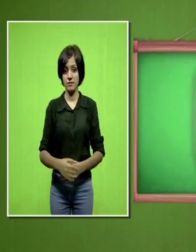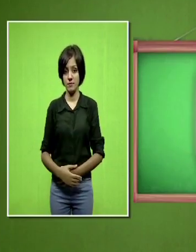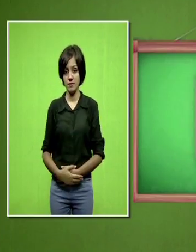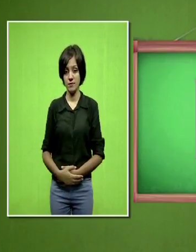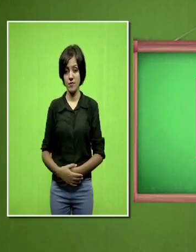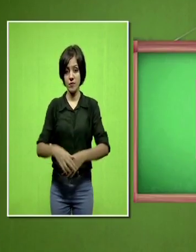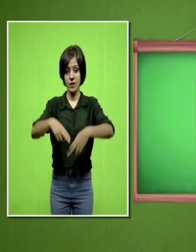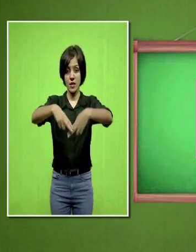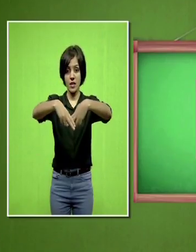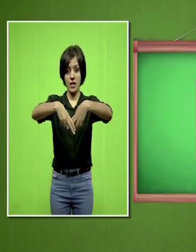F,